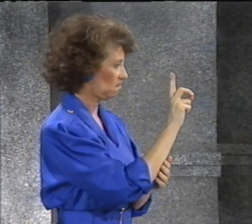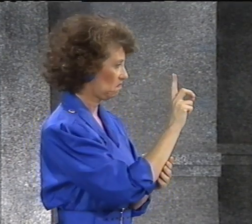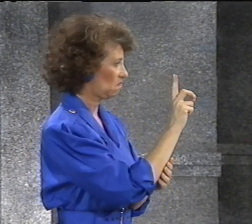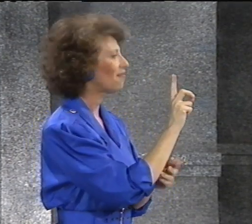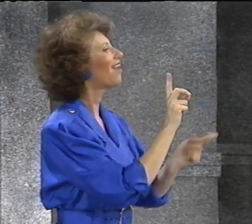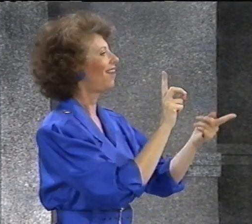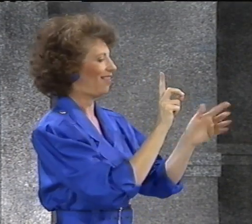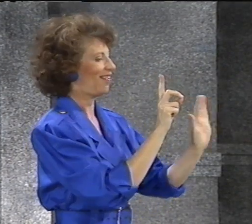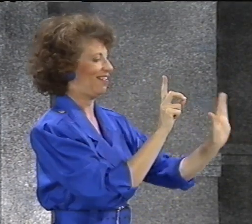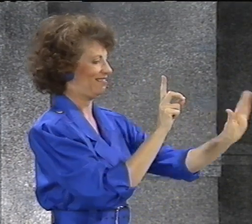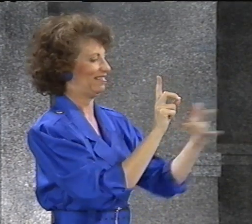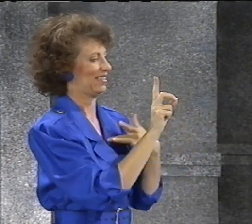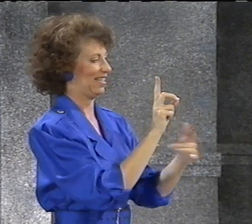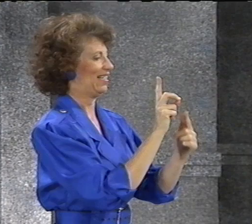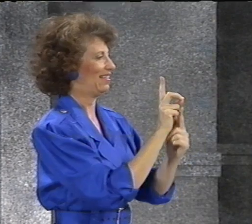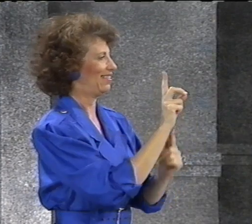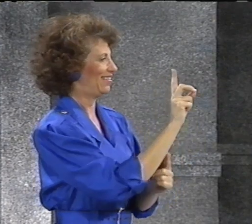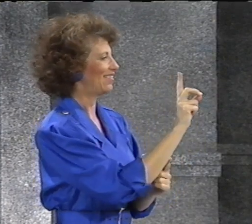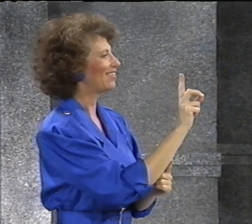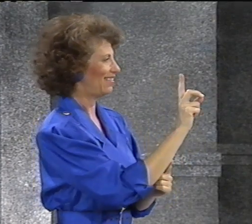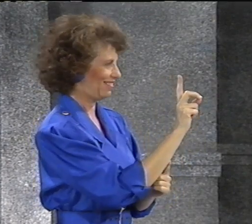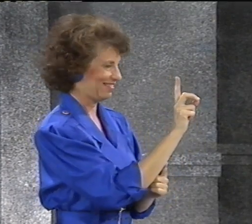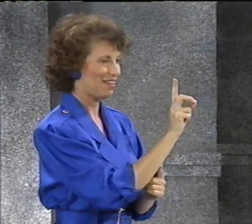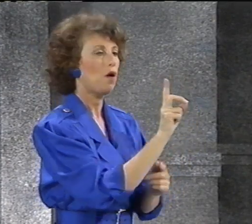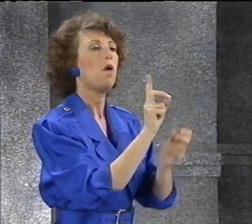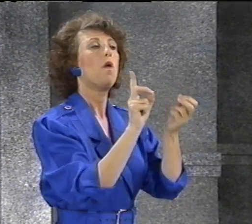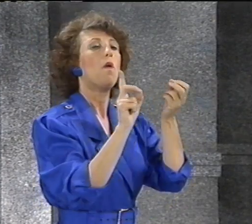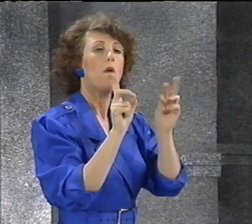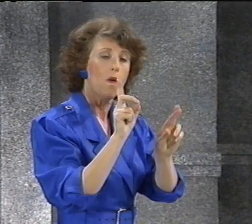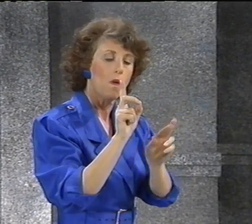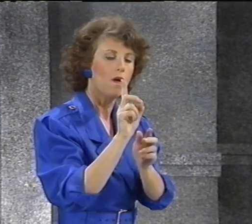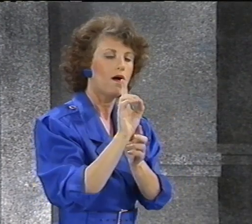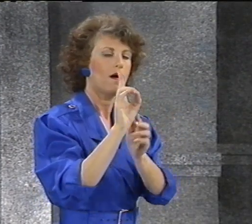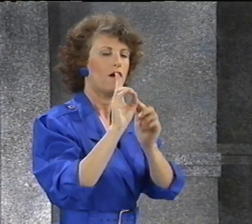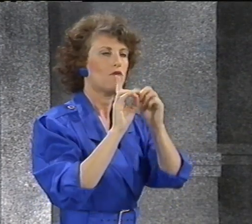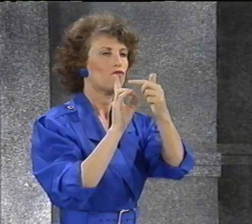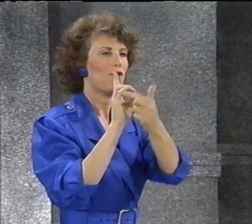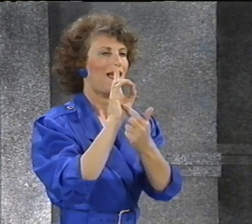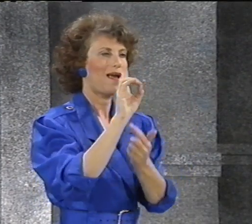your fingers in your palm or whether you have all your fingers in a circle.